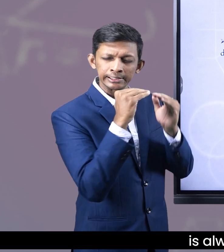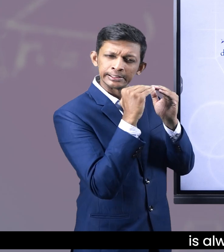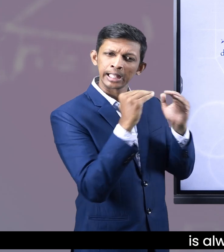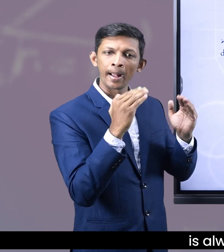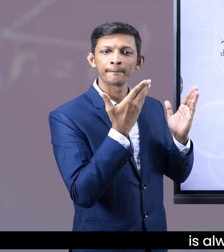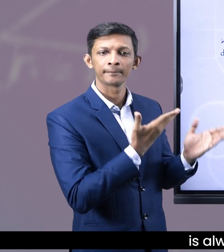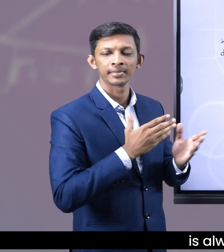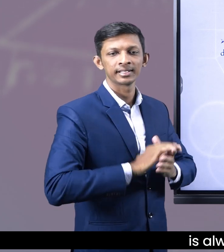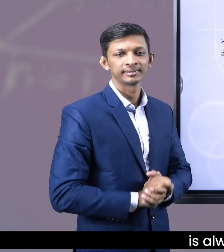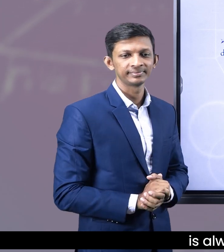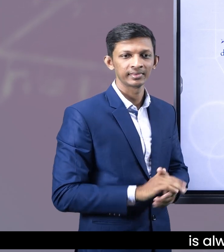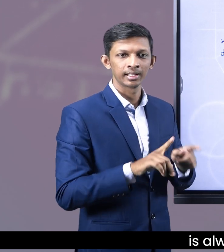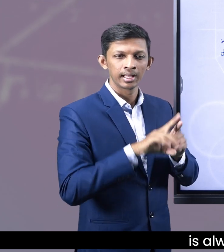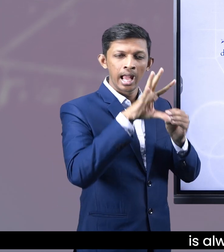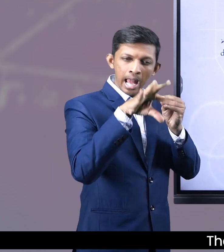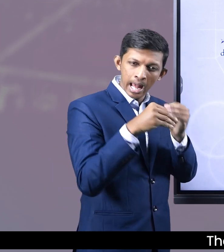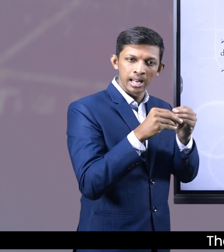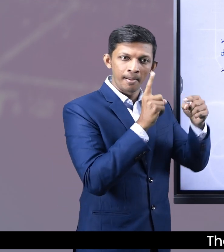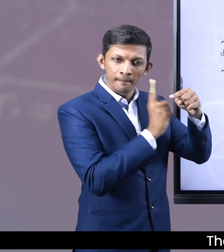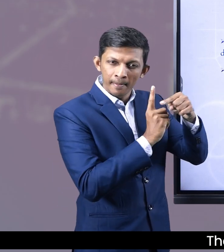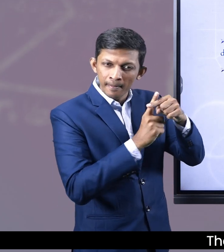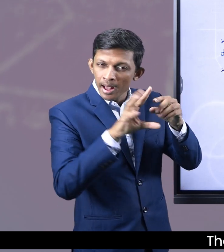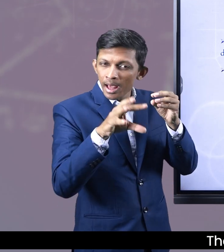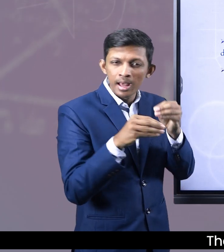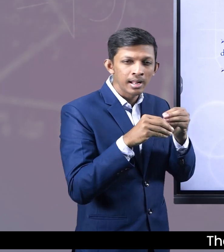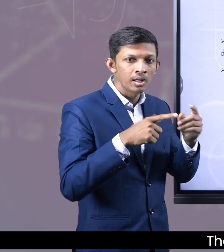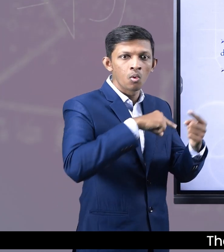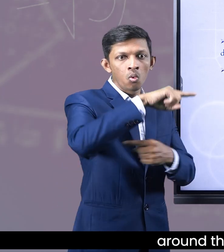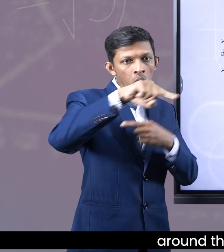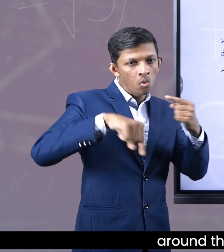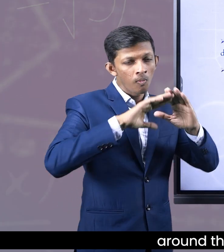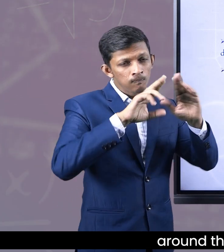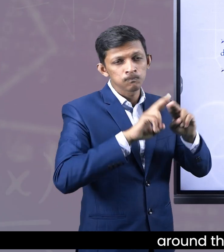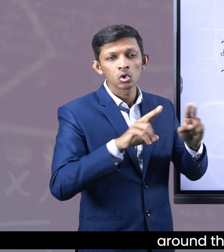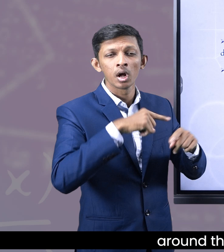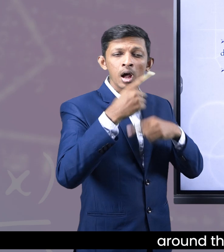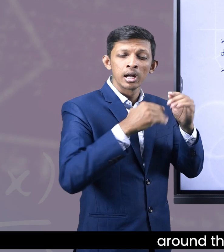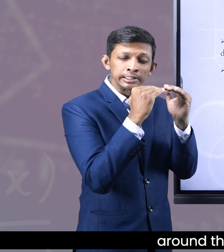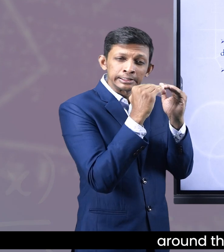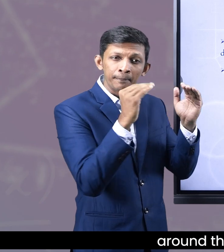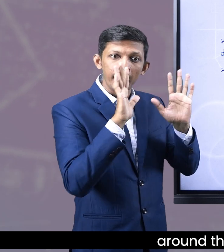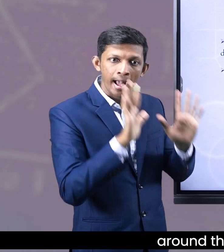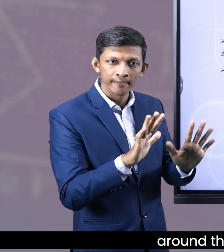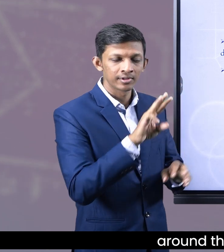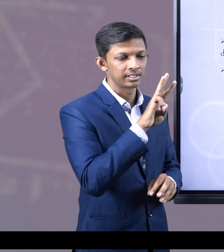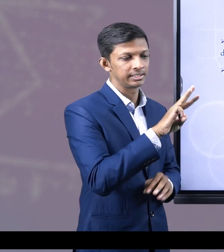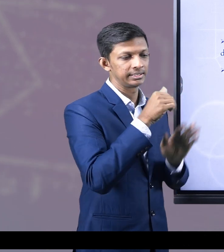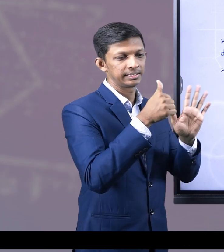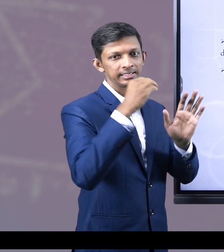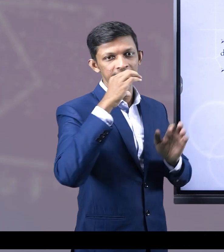degrees. The sum of all the angles around the point is always equal to 360 degrees.